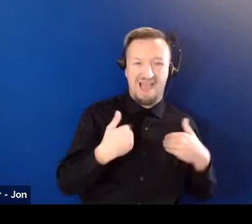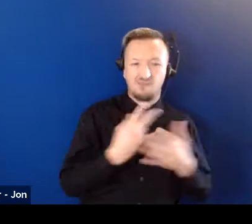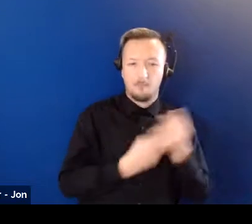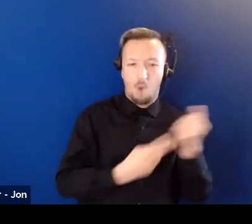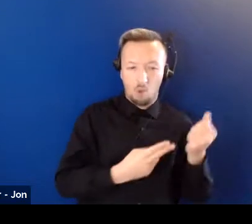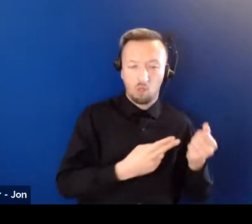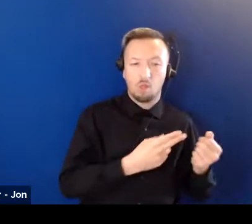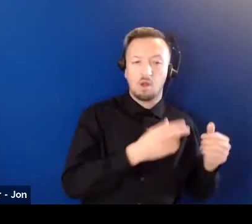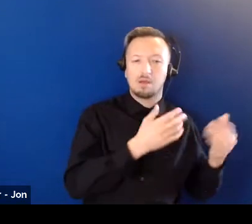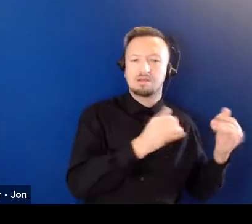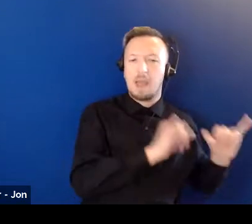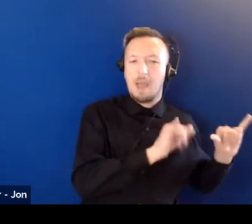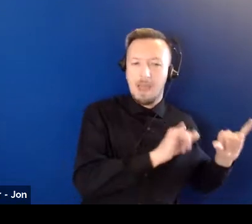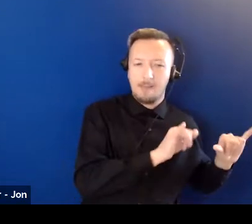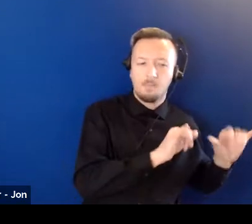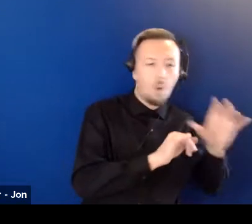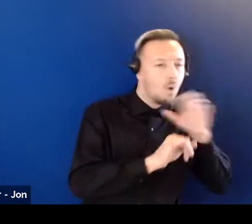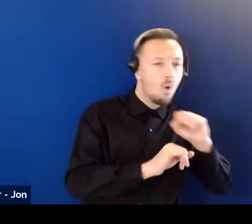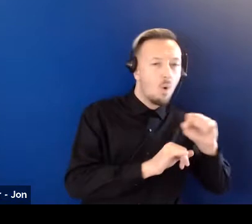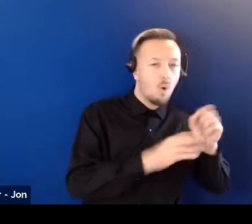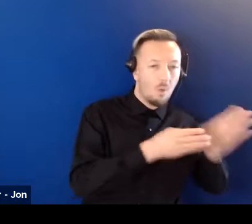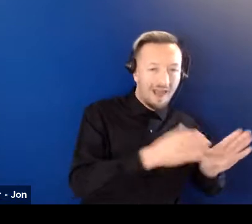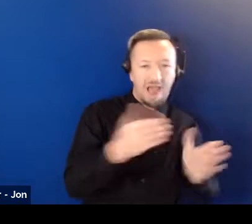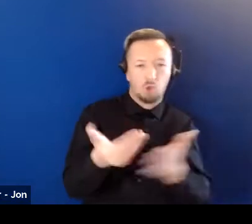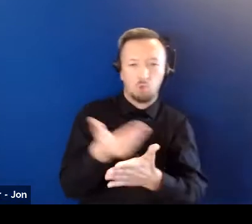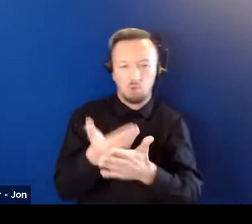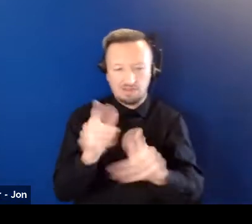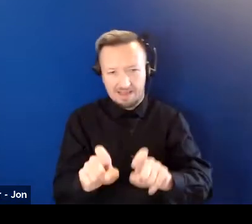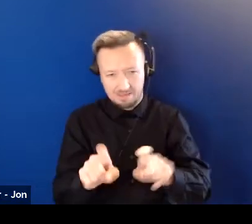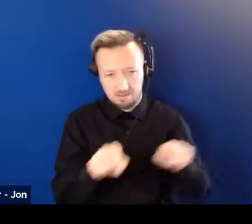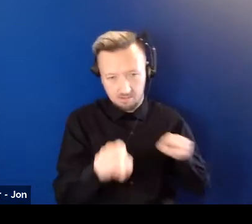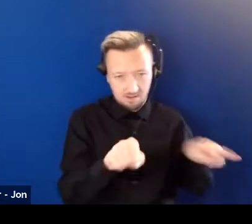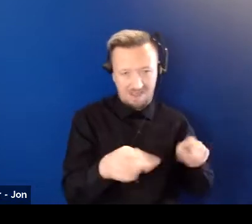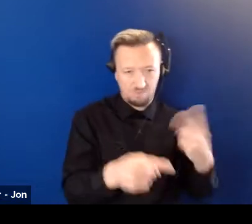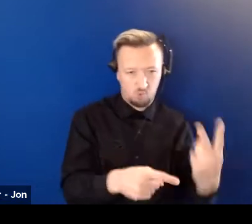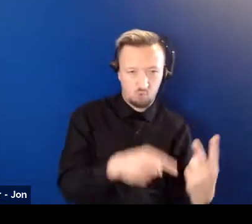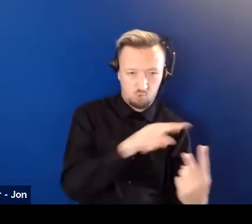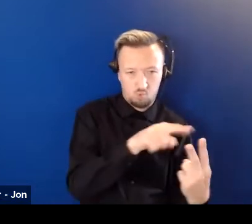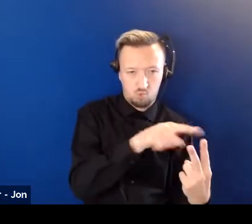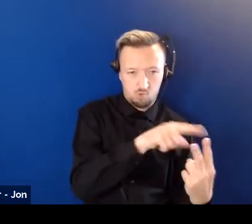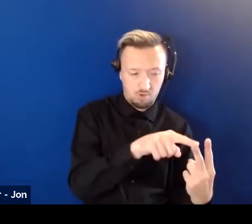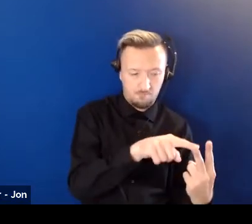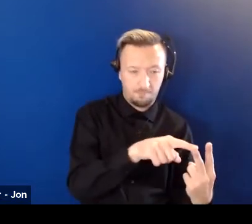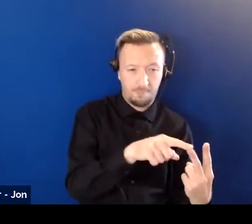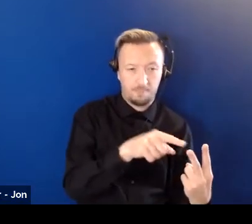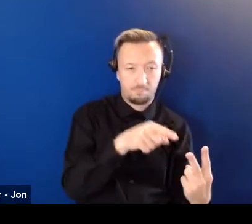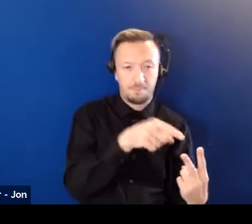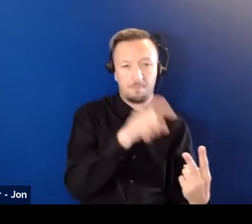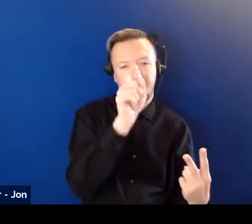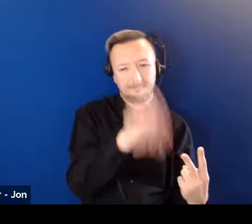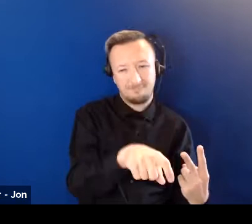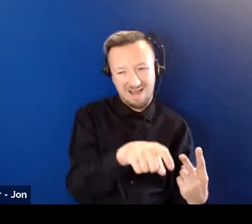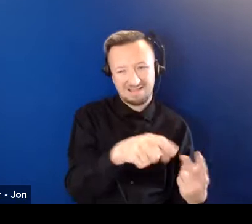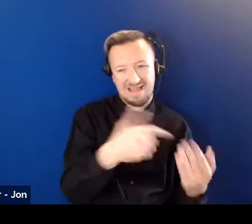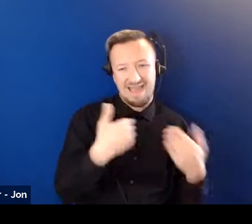treatment group. Those tier 1 sites are, under our contract, are asked to enroll 50 people in